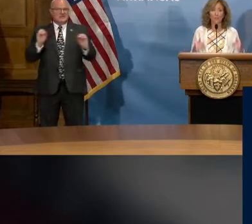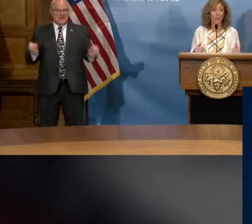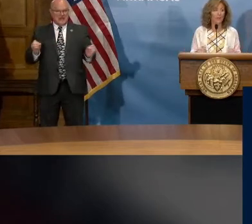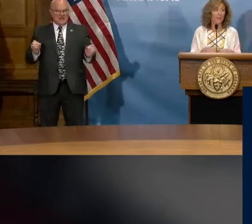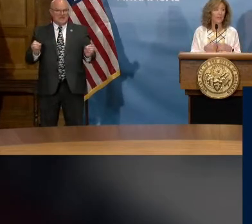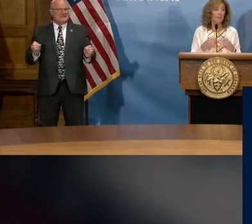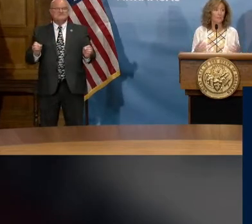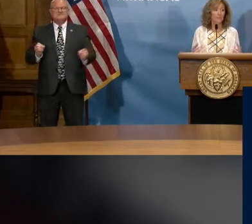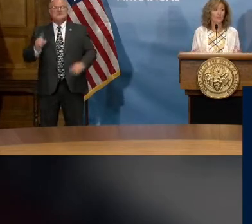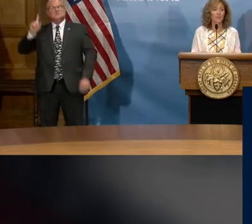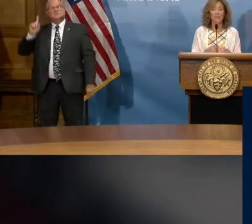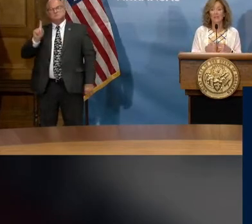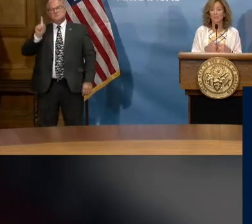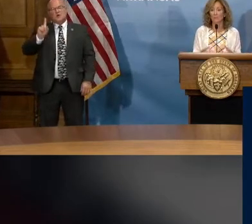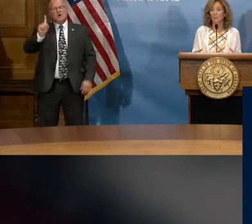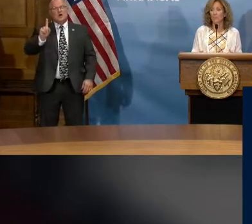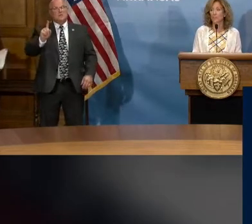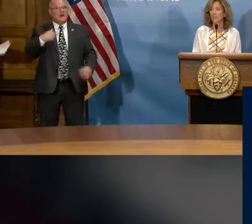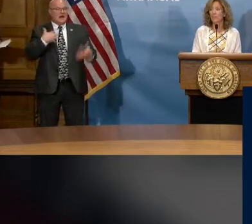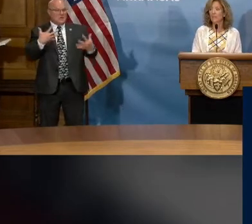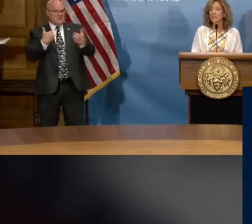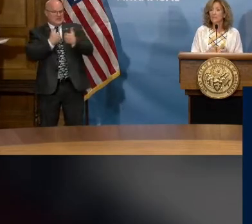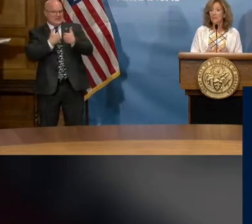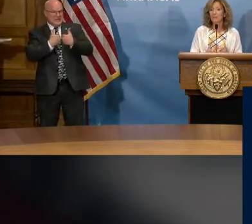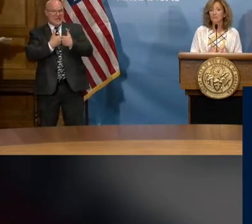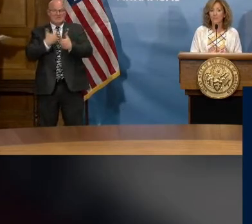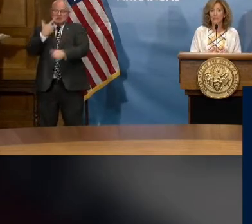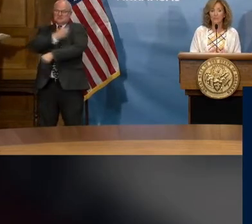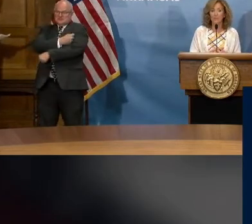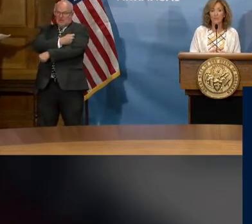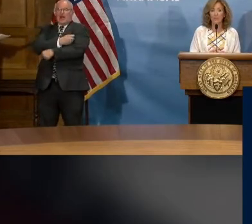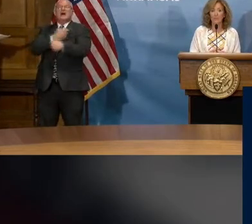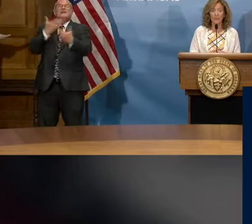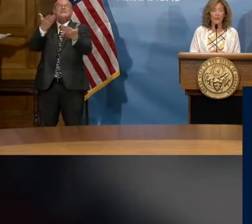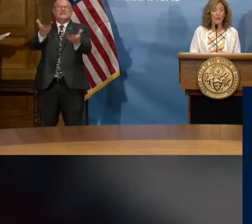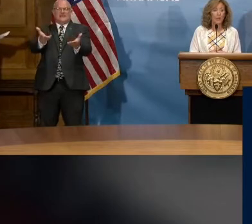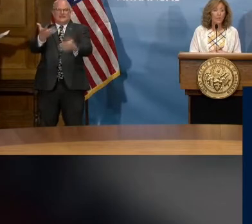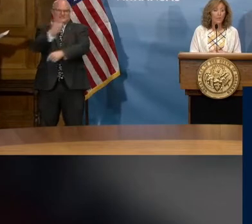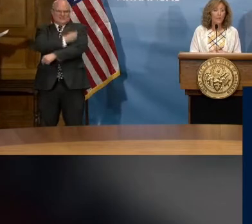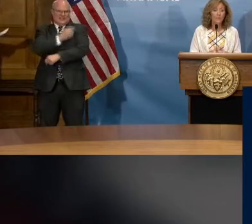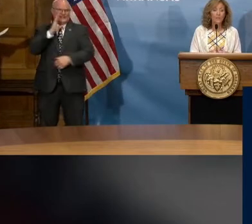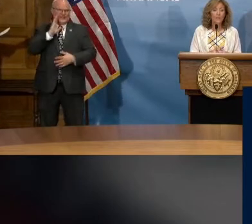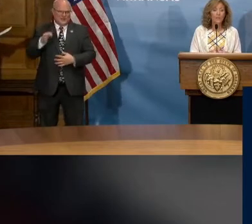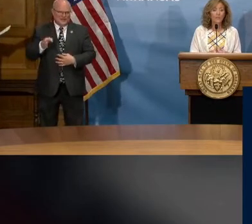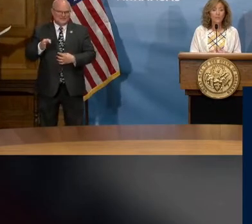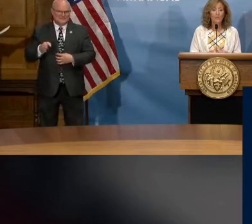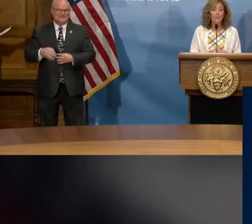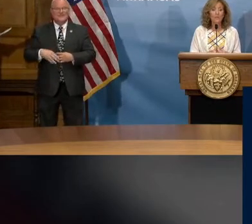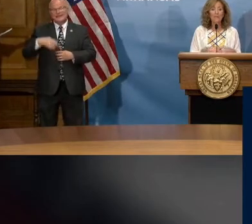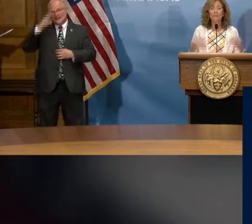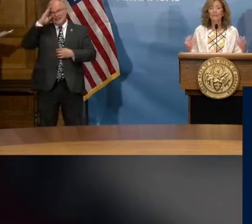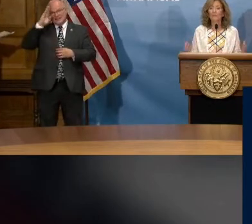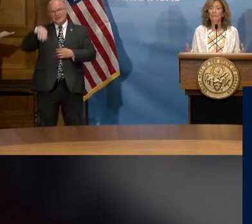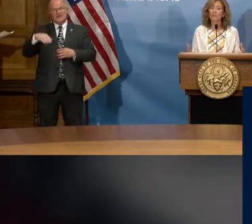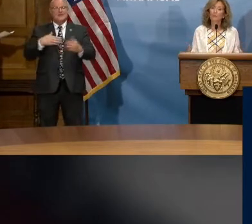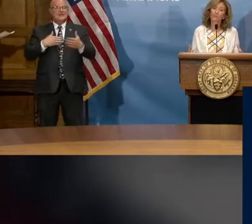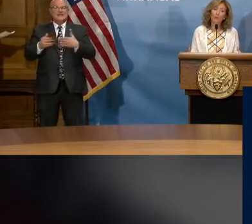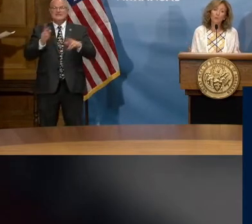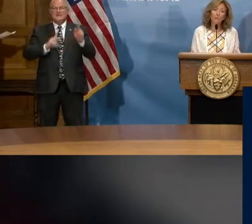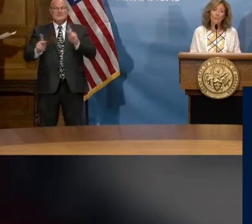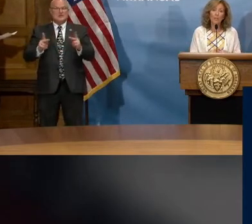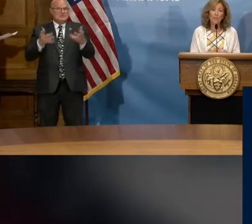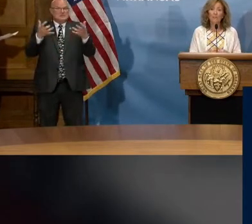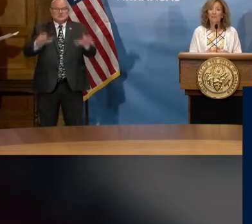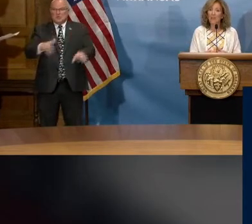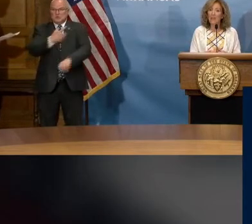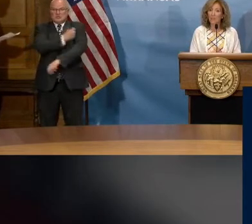anything. You're walking up, you want to go to the game, you want a shot, the Medical Society will be there. even if people don't